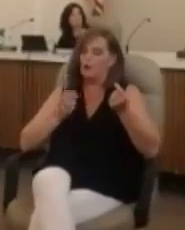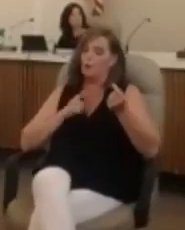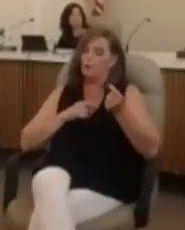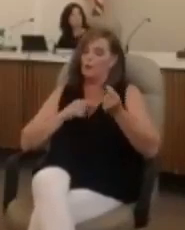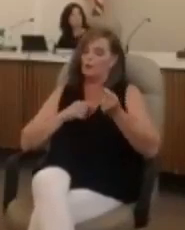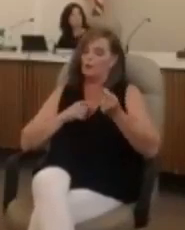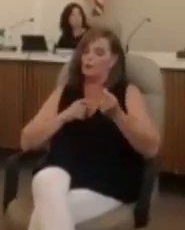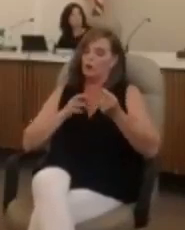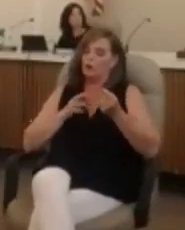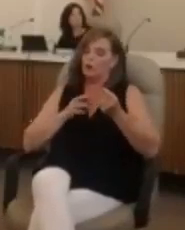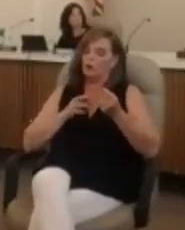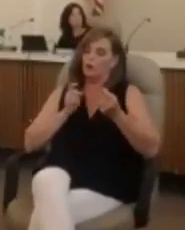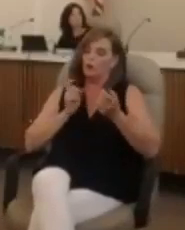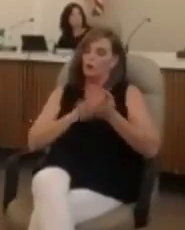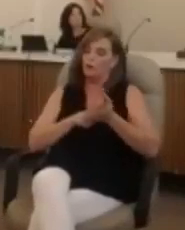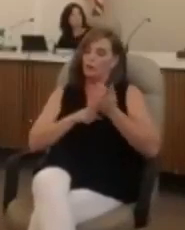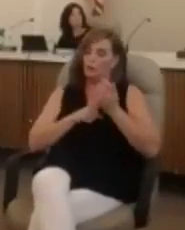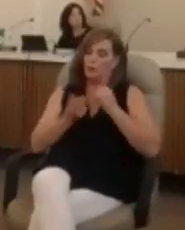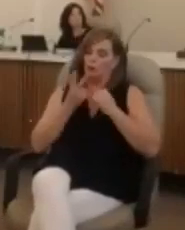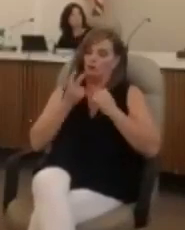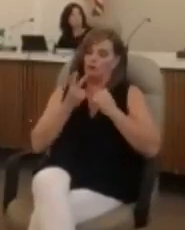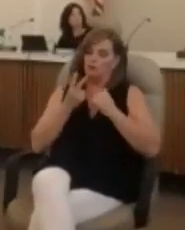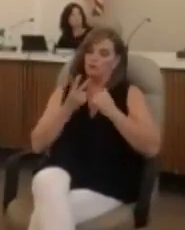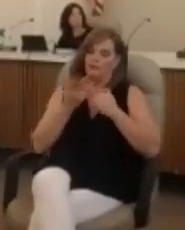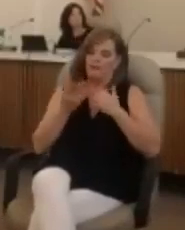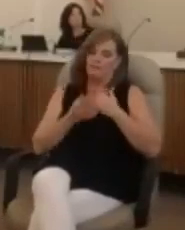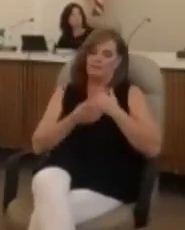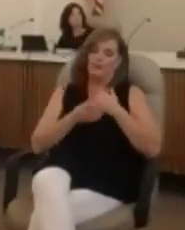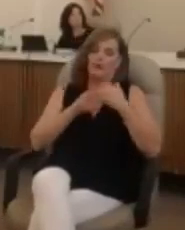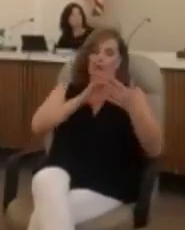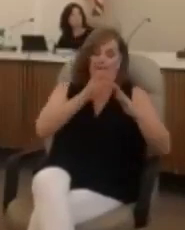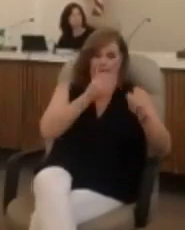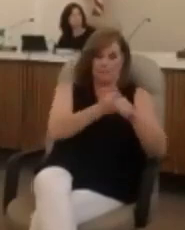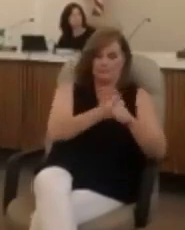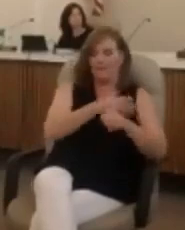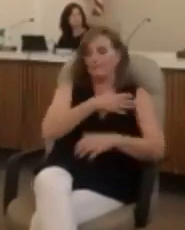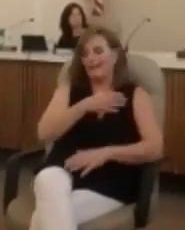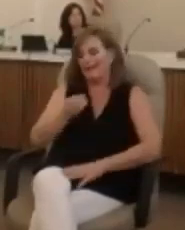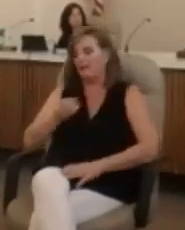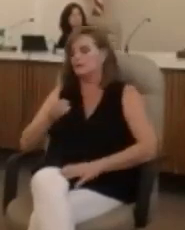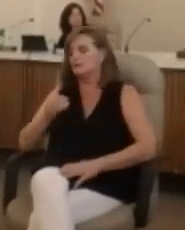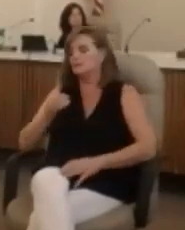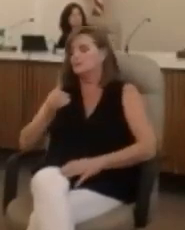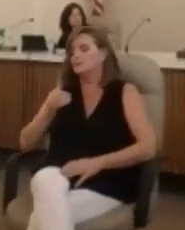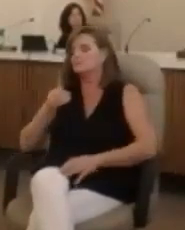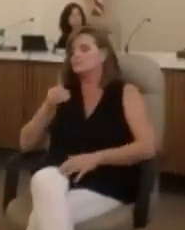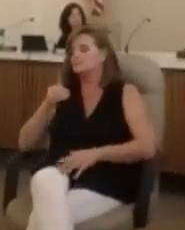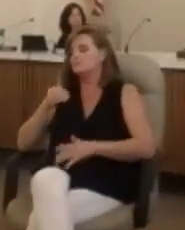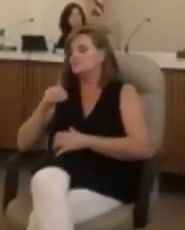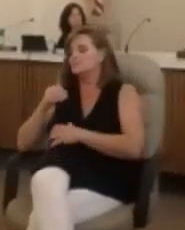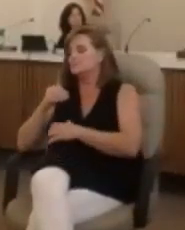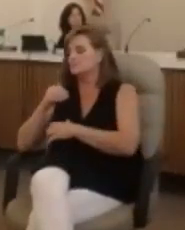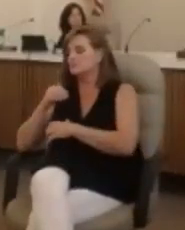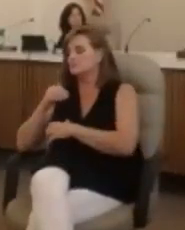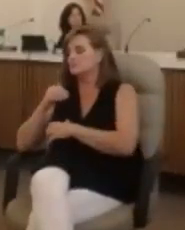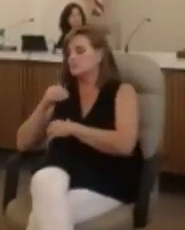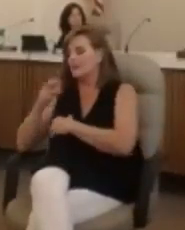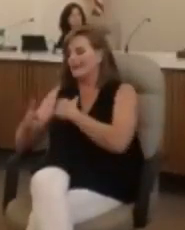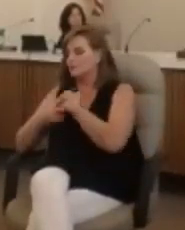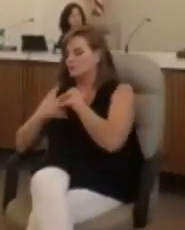two grantees. So one is the town, and then one is a conservation organization. Now, because it's going to be an